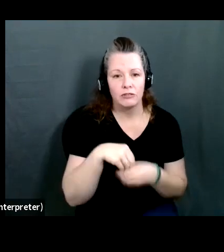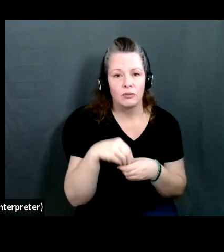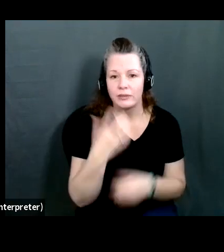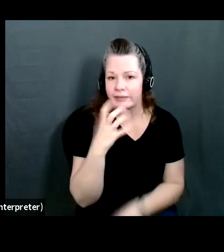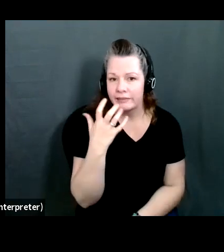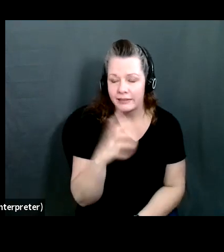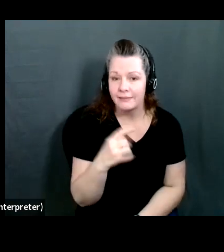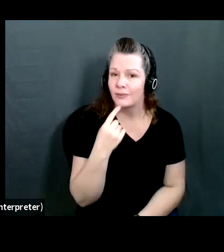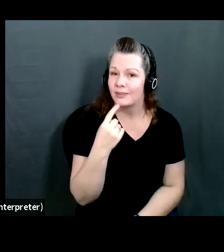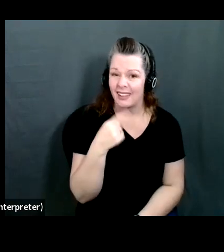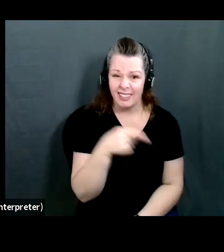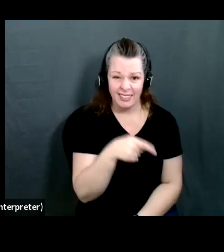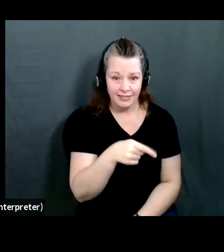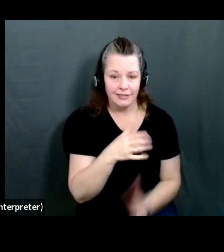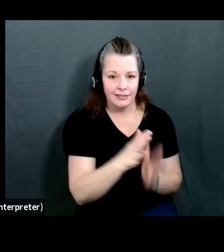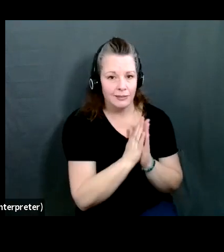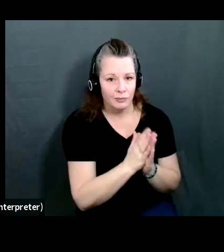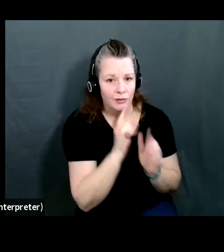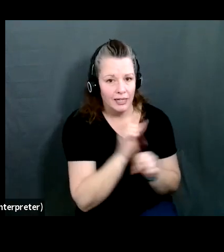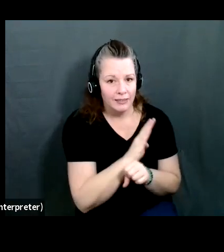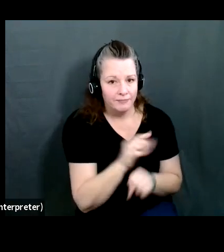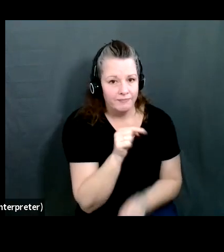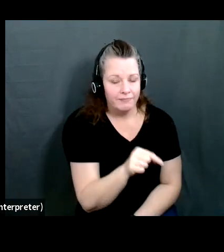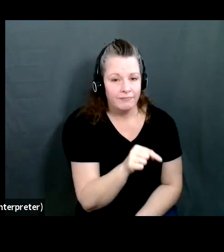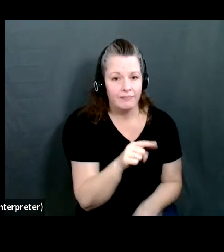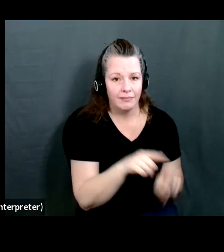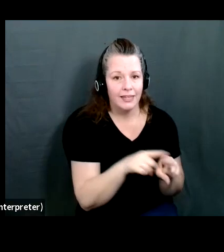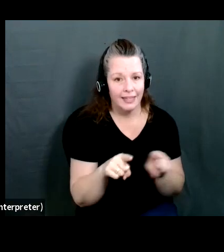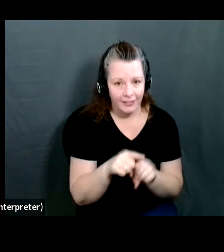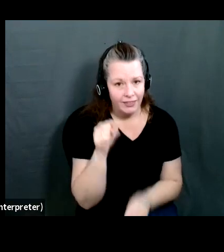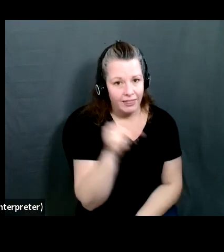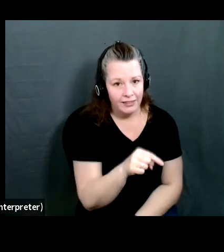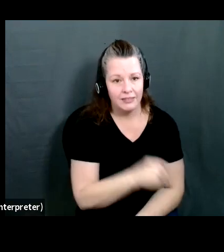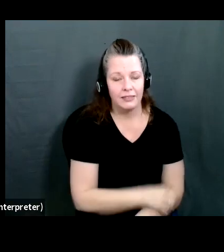this is a prayer. Even this.